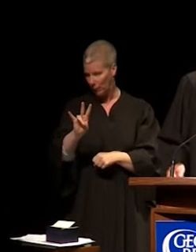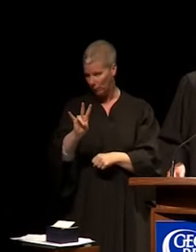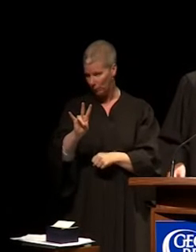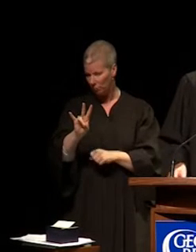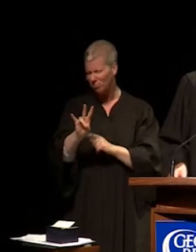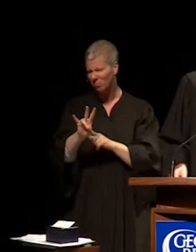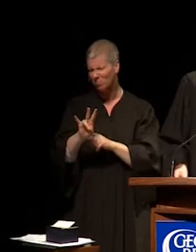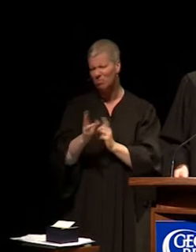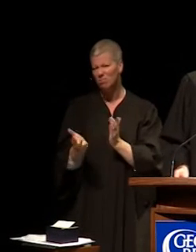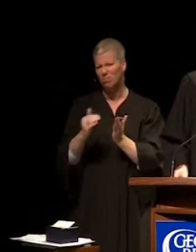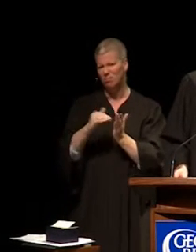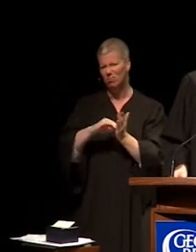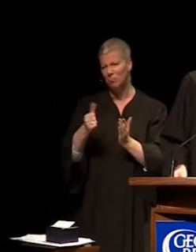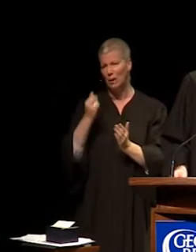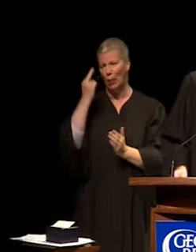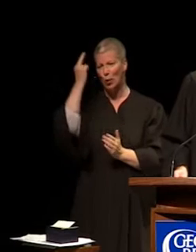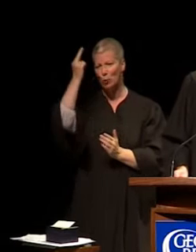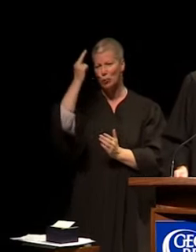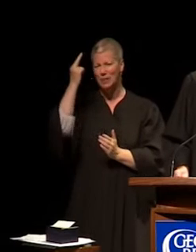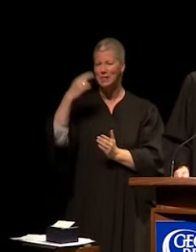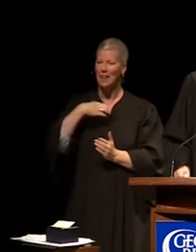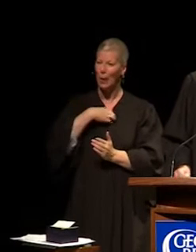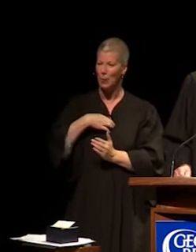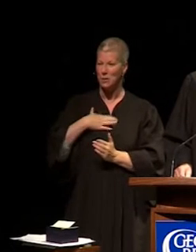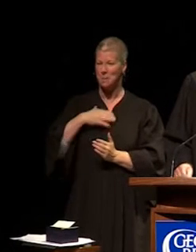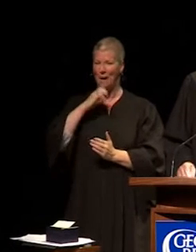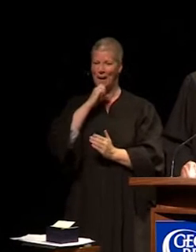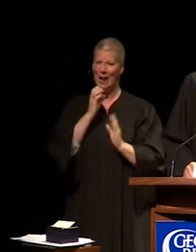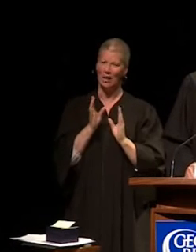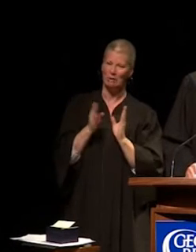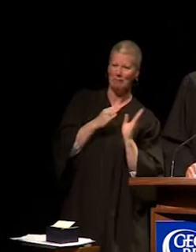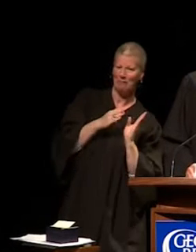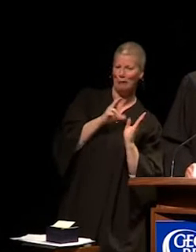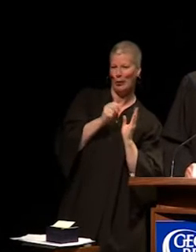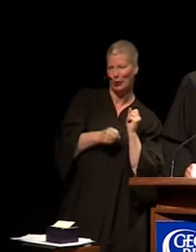reason why I wish I was 30 years younger.